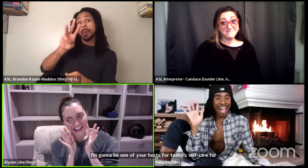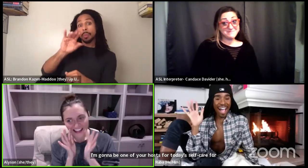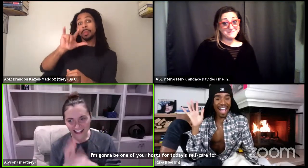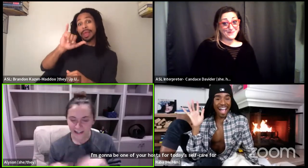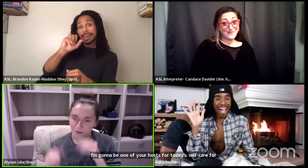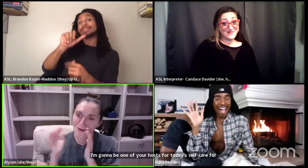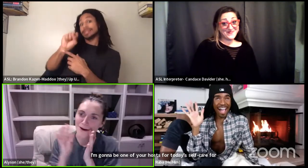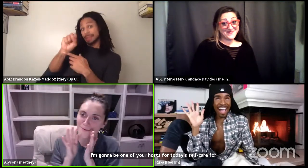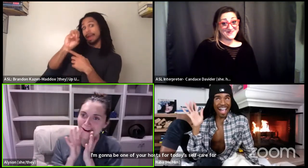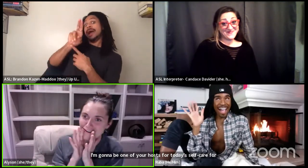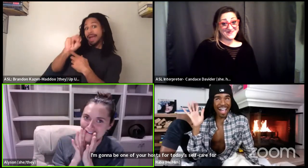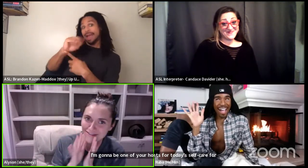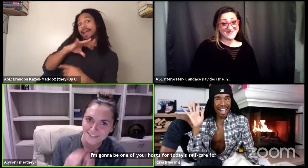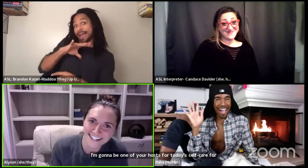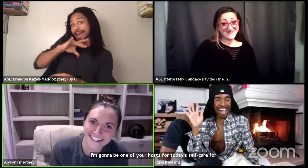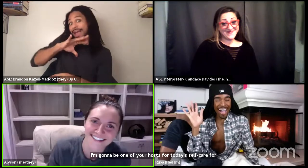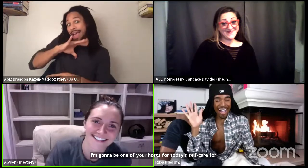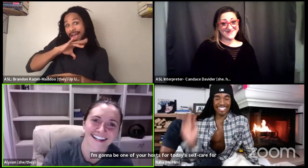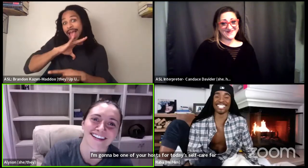Wilson.